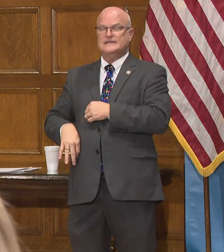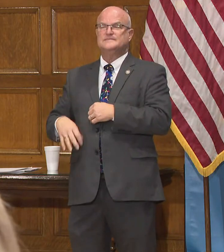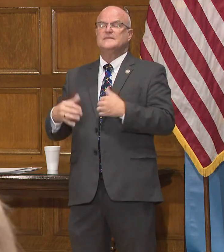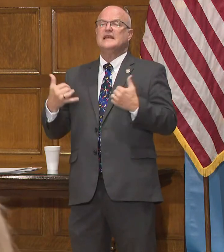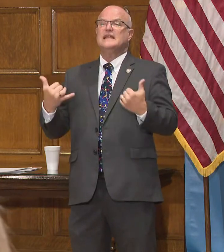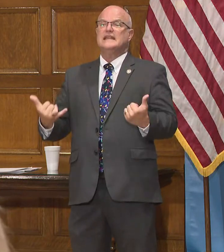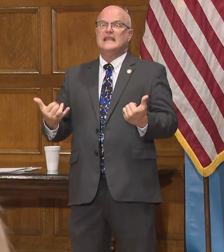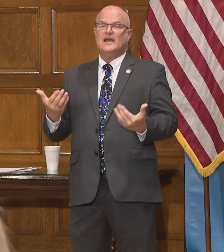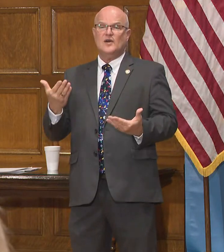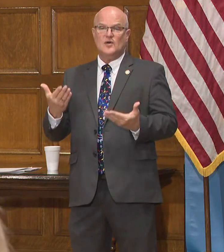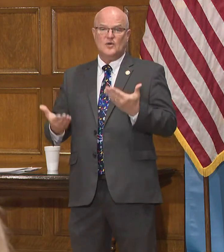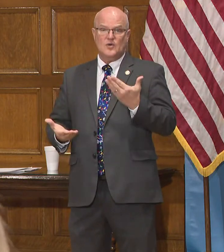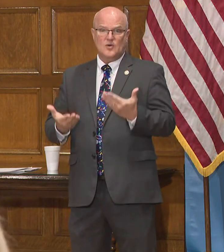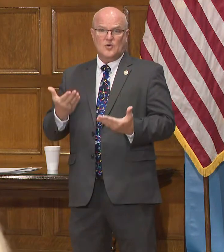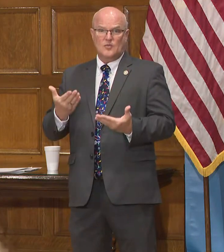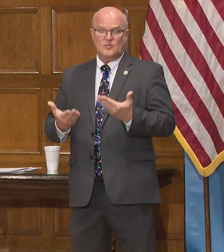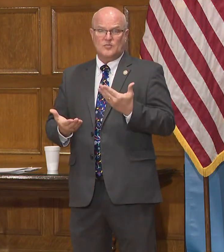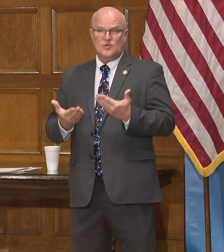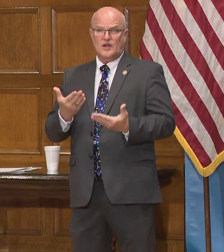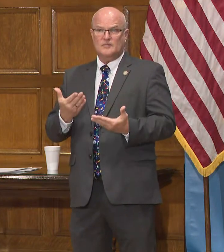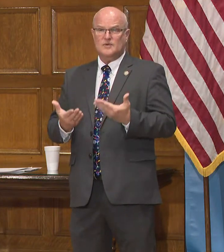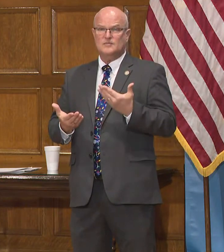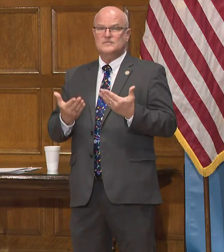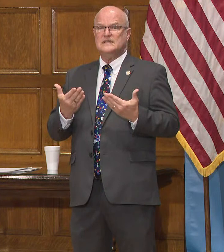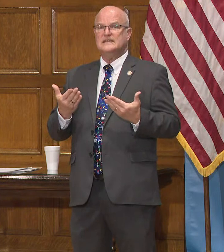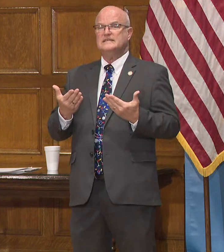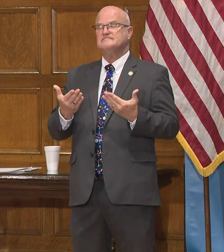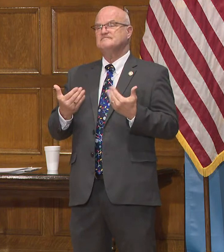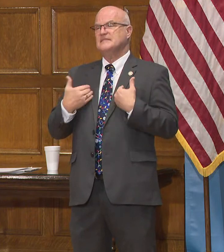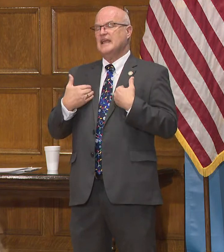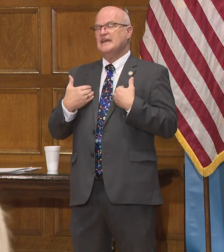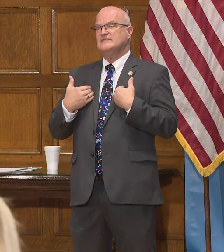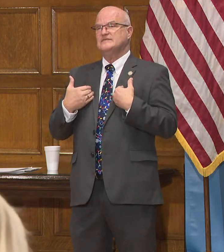Now, probably, there's been